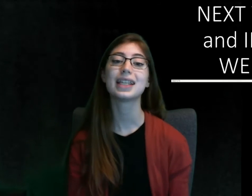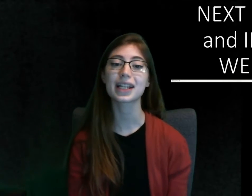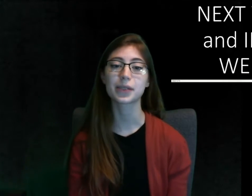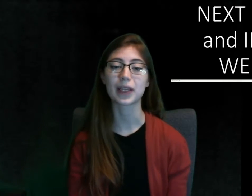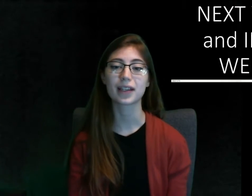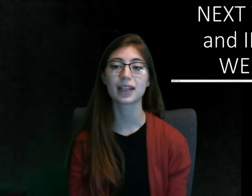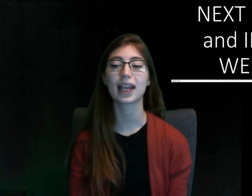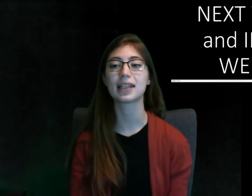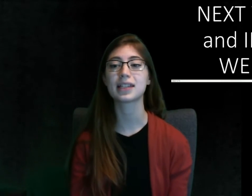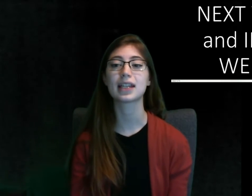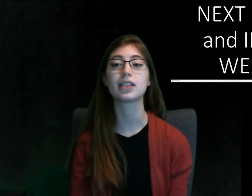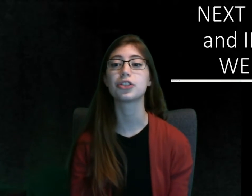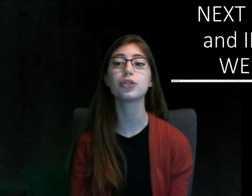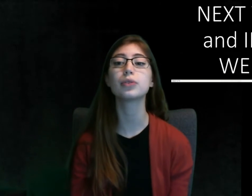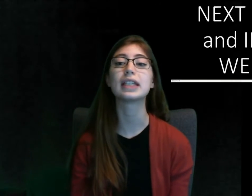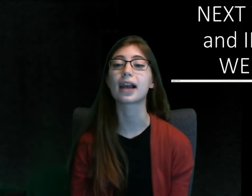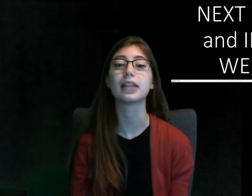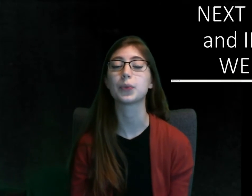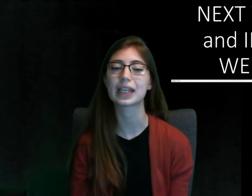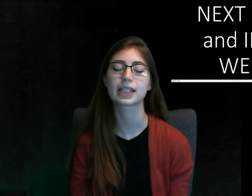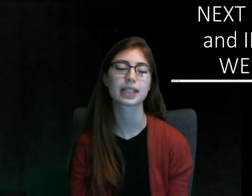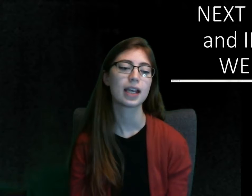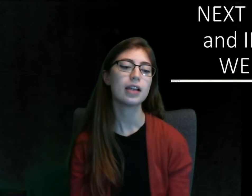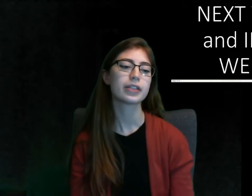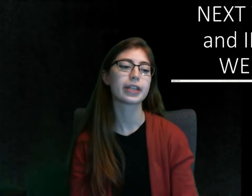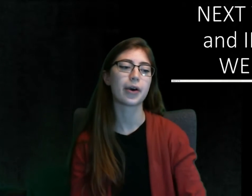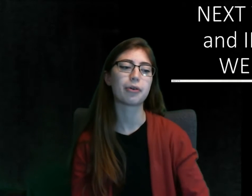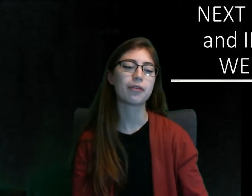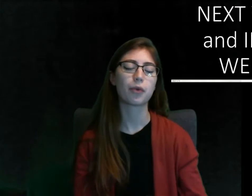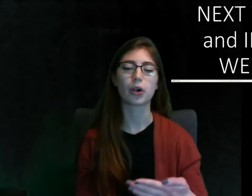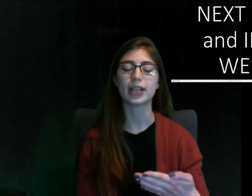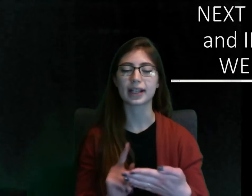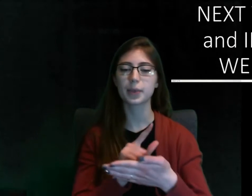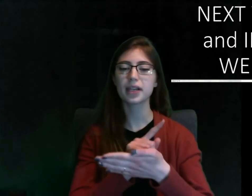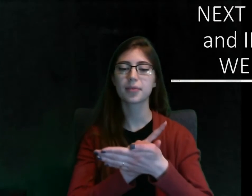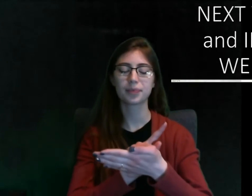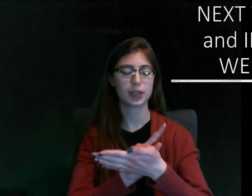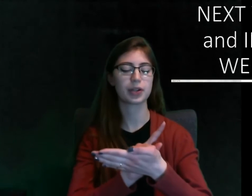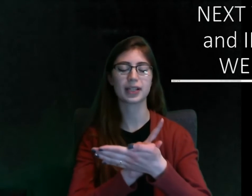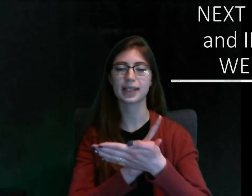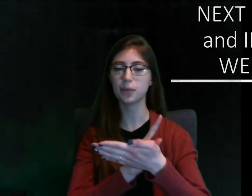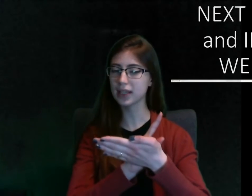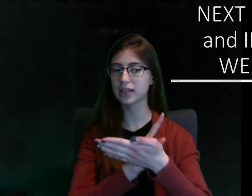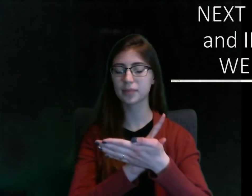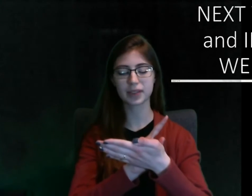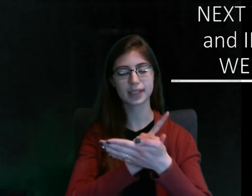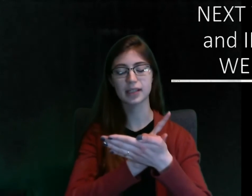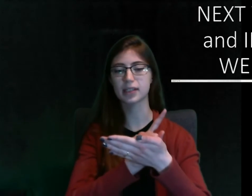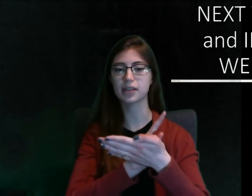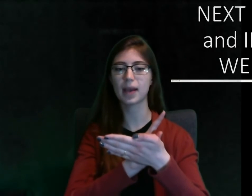Next week, and in 2 to 9 weeks. So for next week, you're going to assign week. It's going to start at the back of your